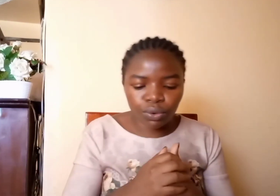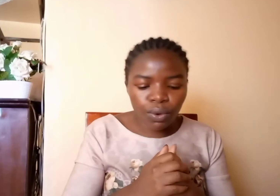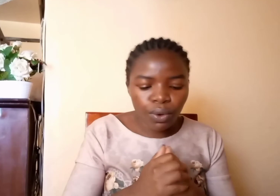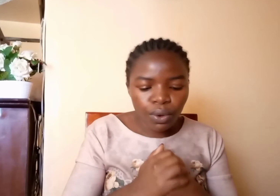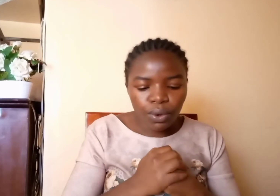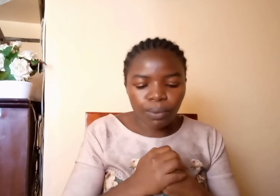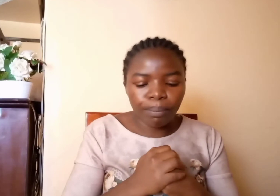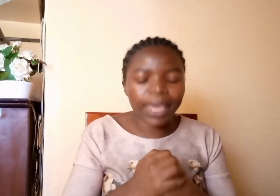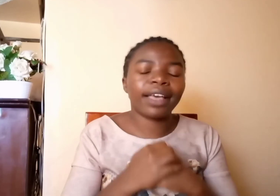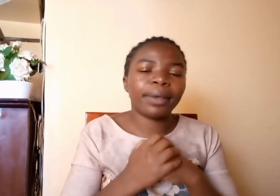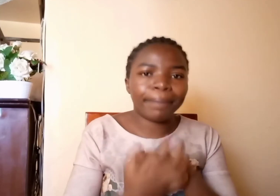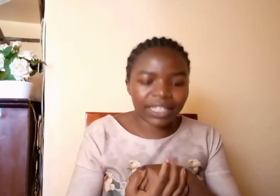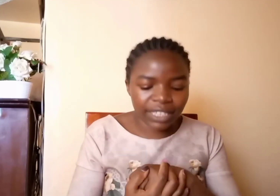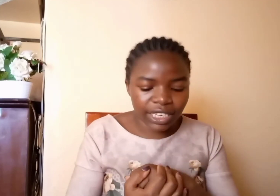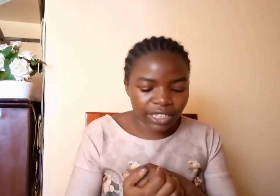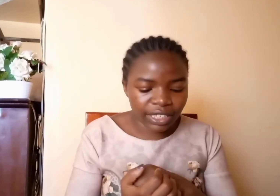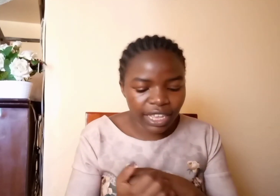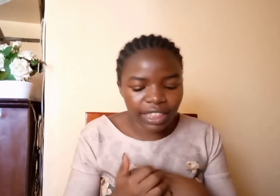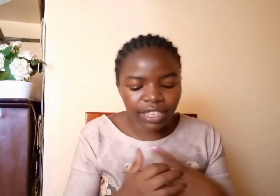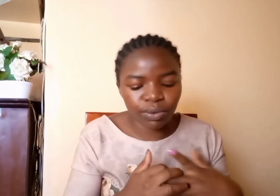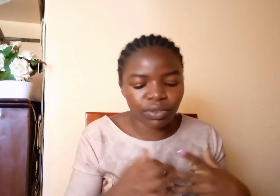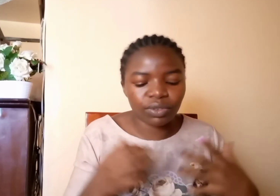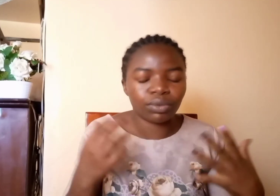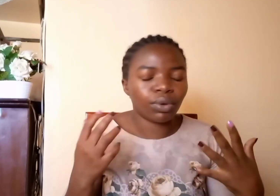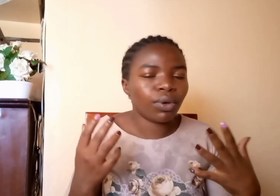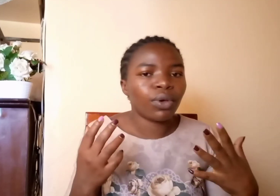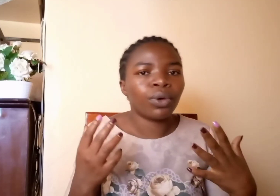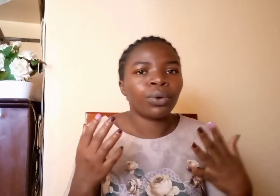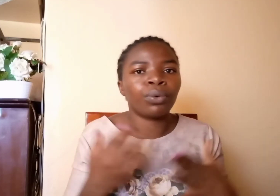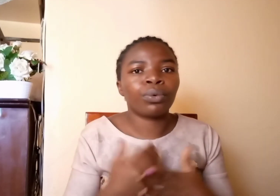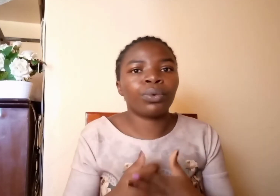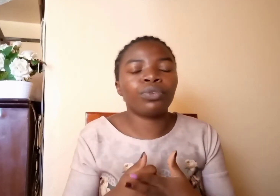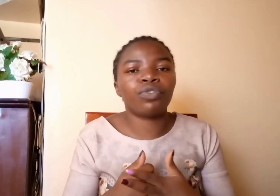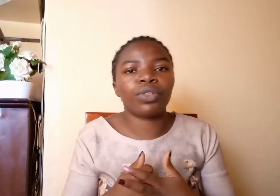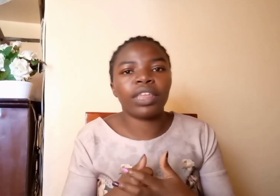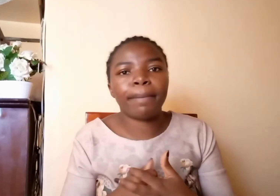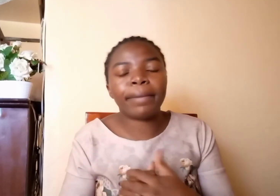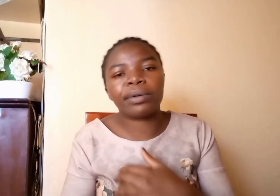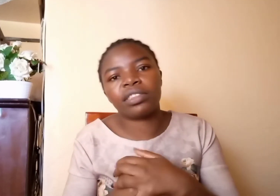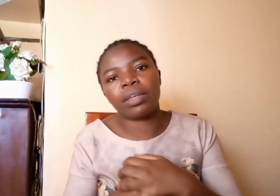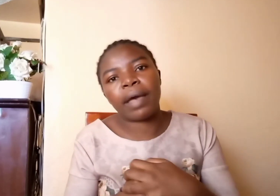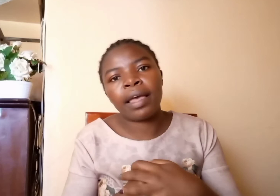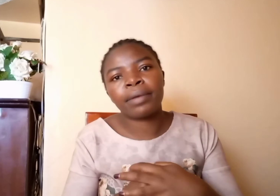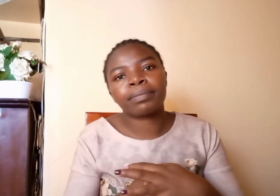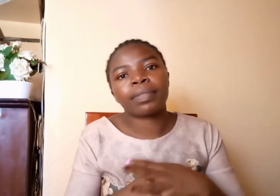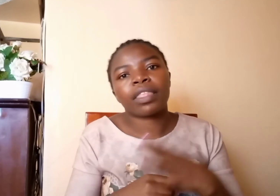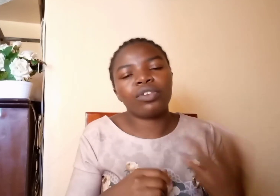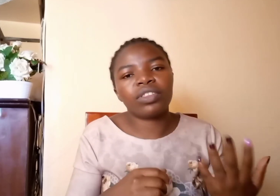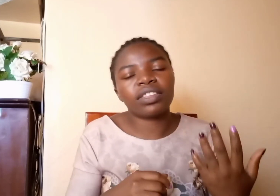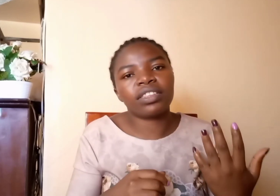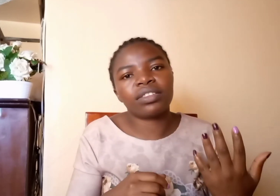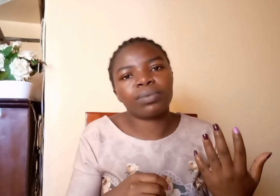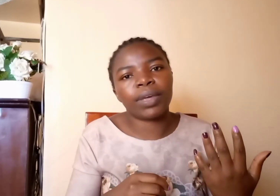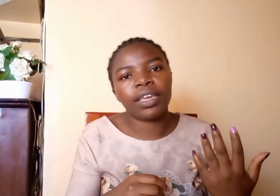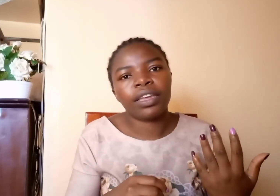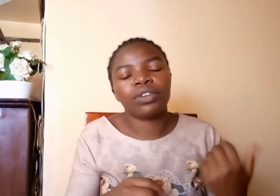to make messages. And this was so good for them because they were using this way